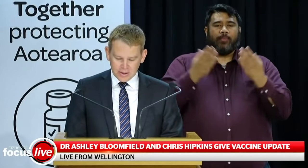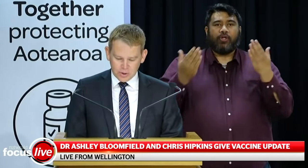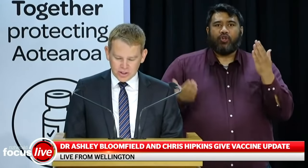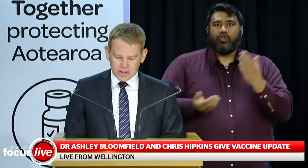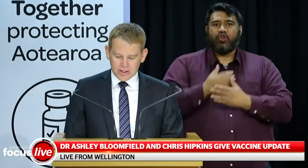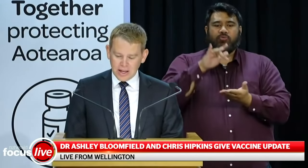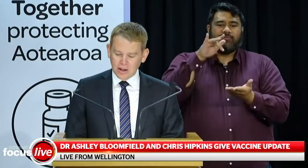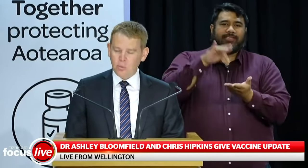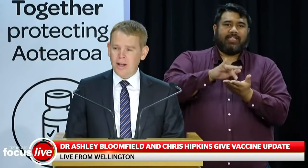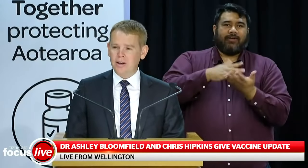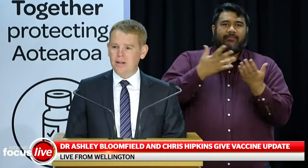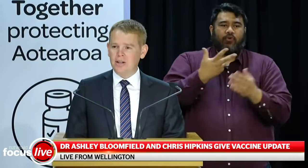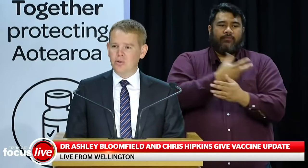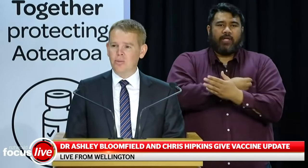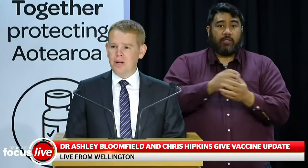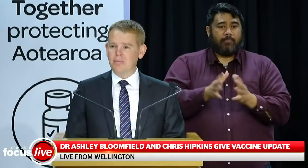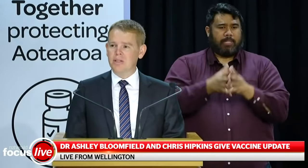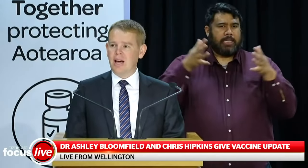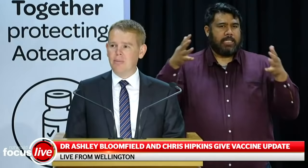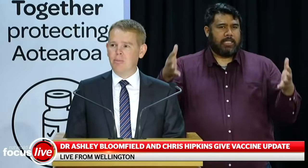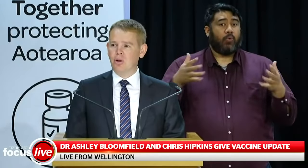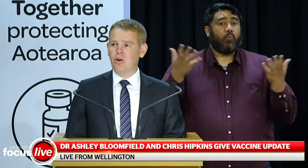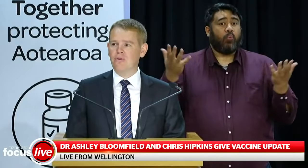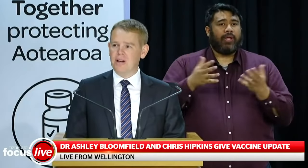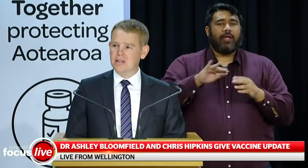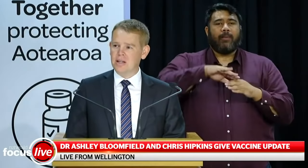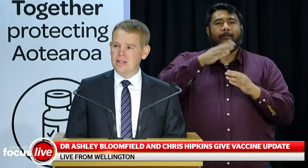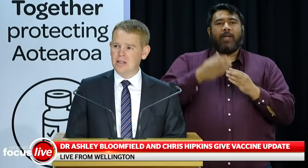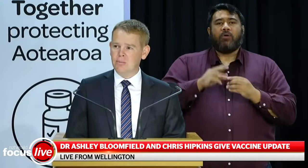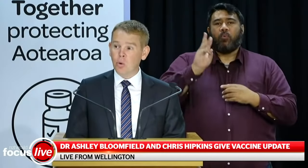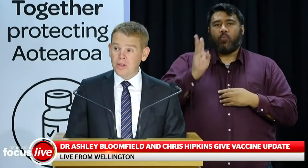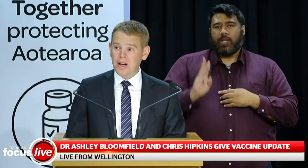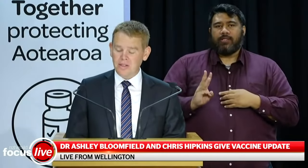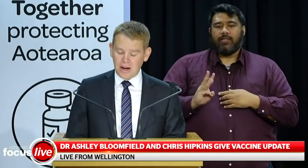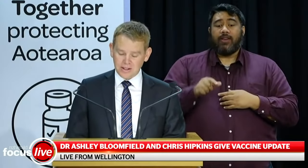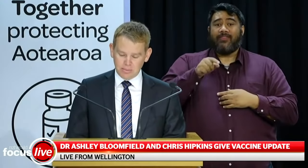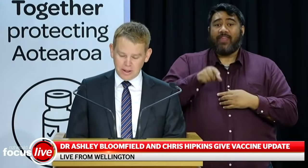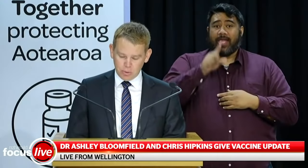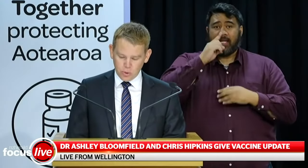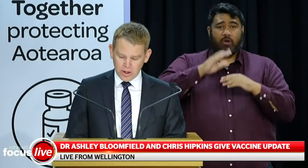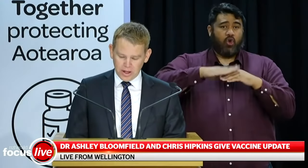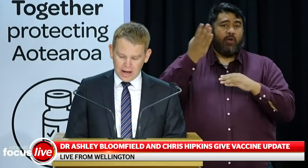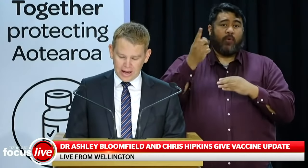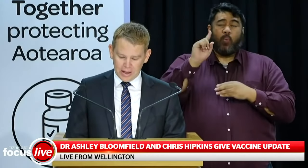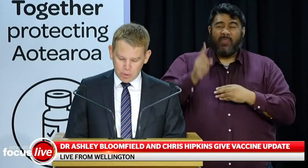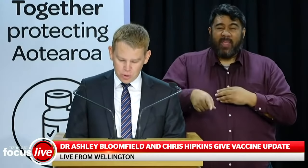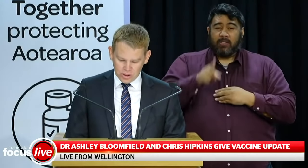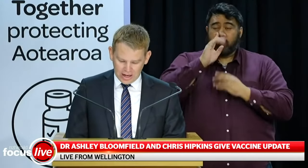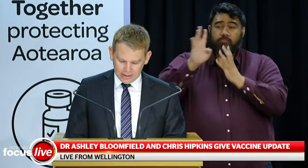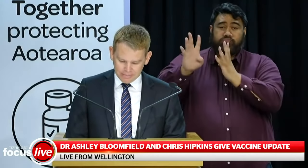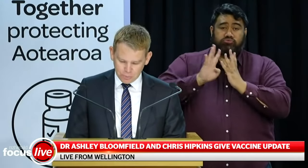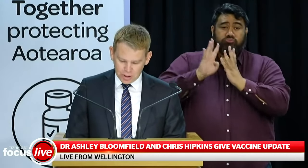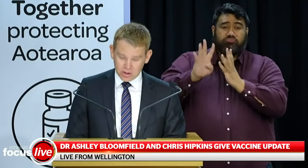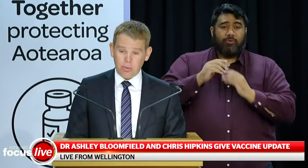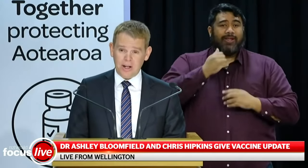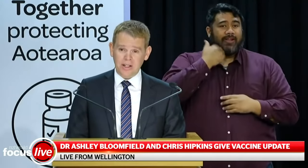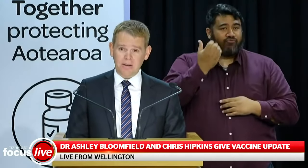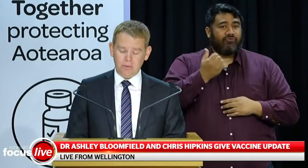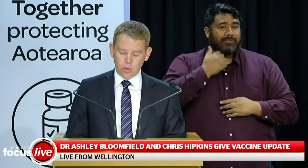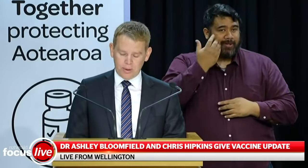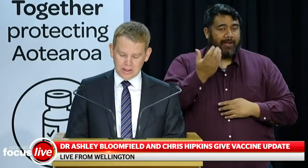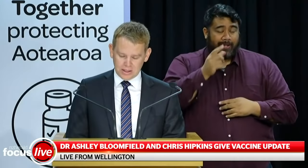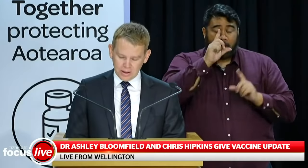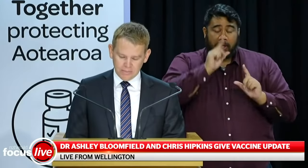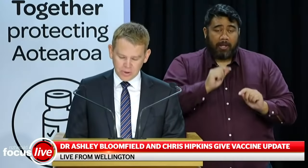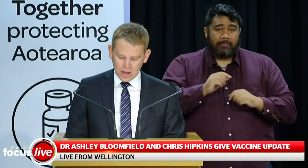Wellington, which is the second one to open up that's capable of vaccinating more than 1,000 people per day when it's operating